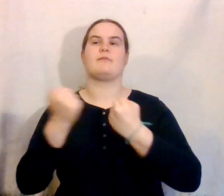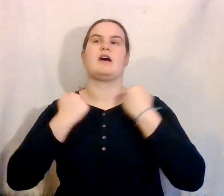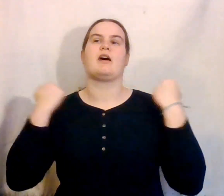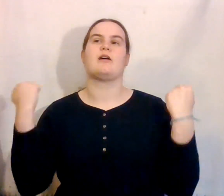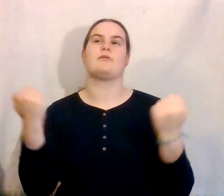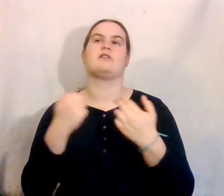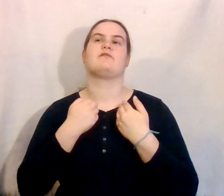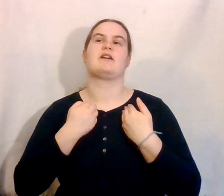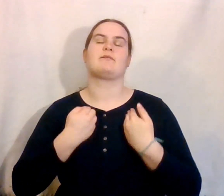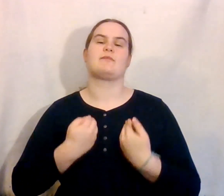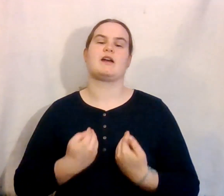Earth